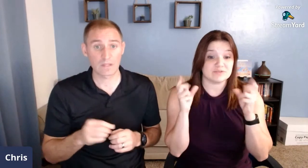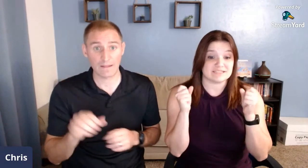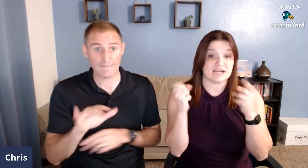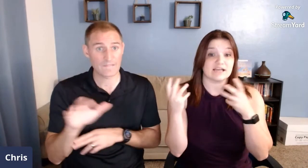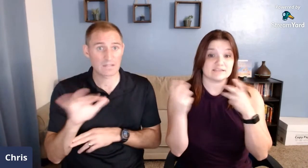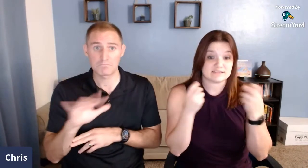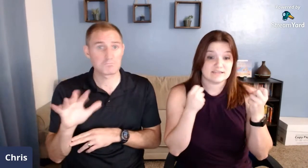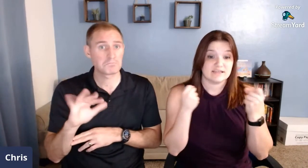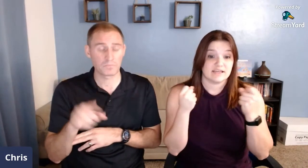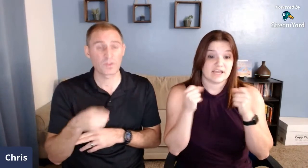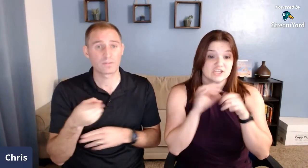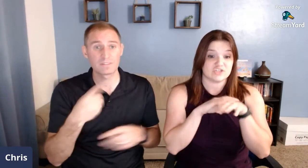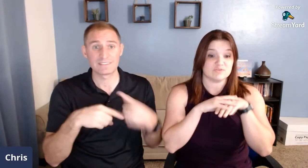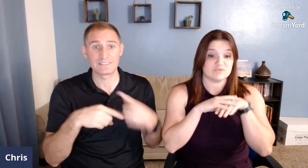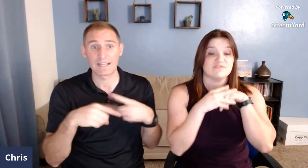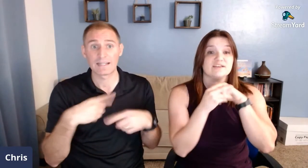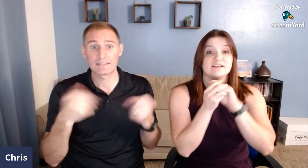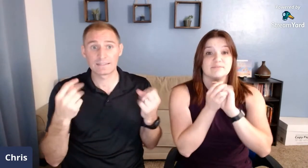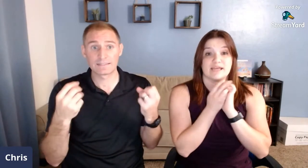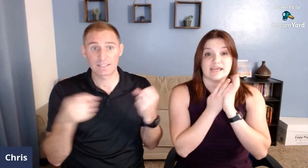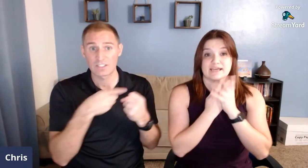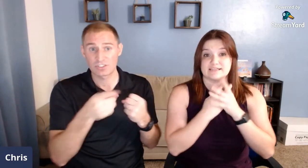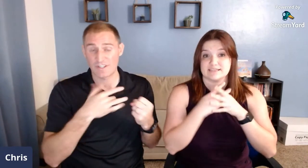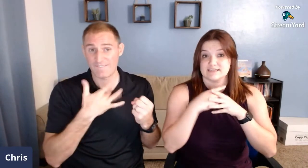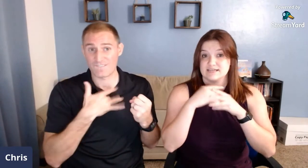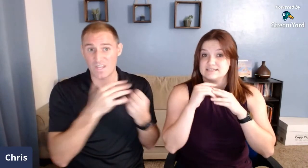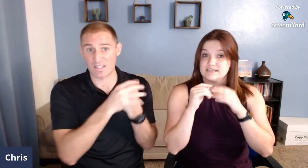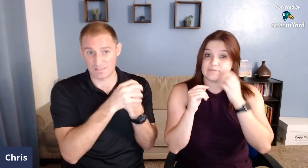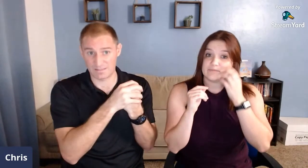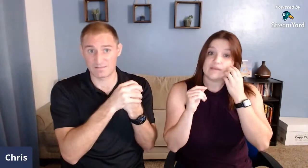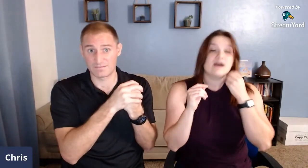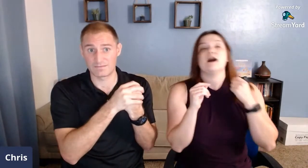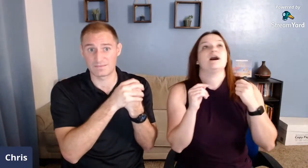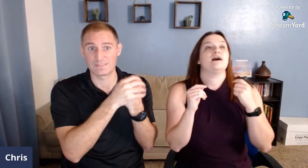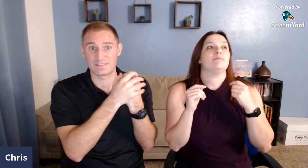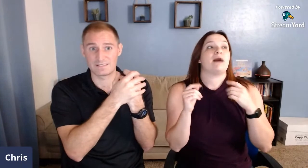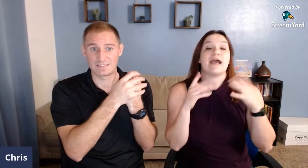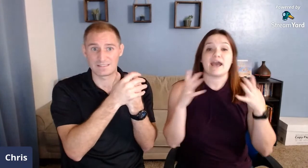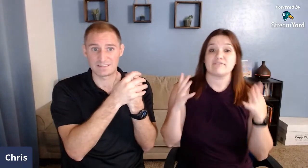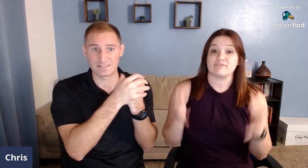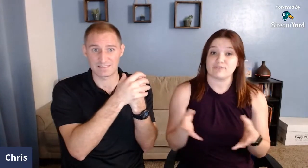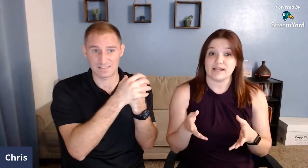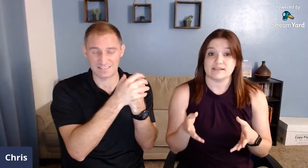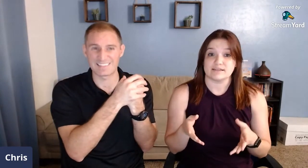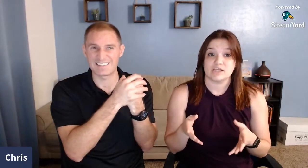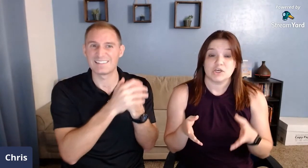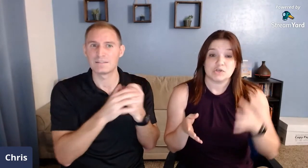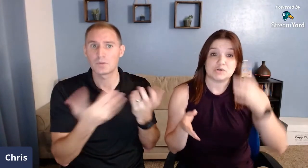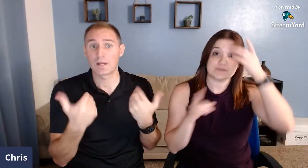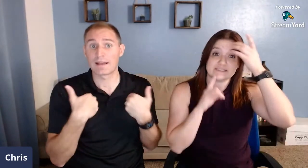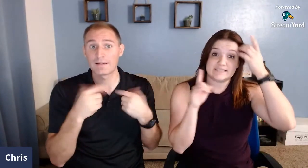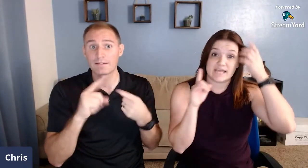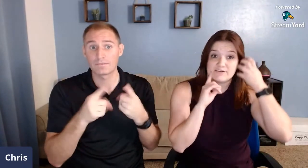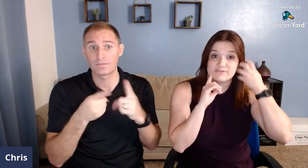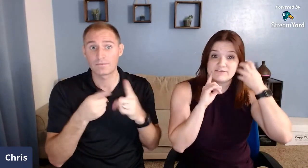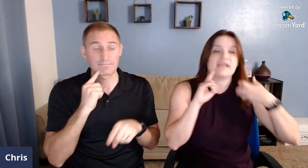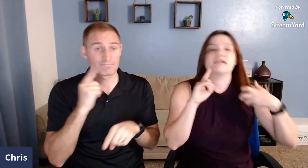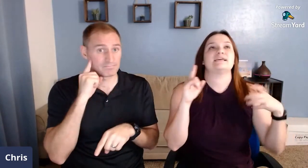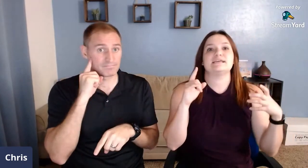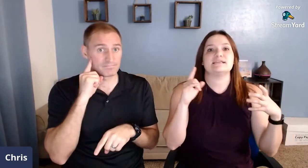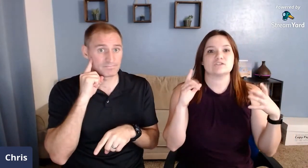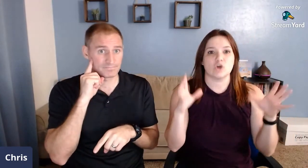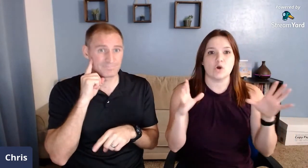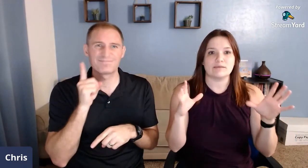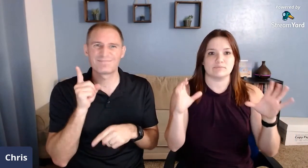I was doing signs, and she was feeling my hands as I did it. I have a friend who's deaf,